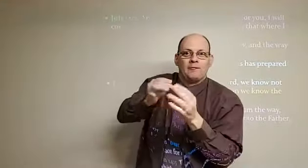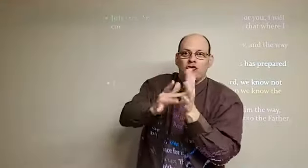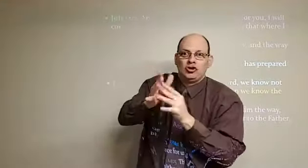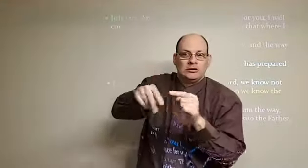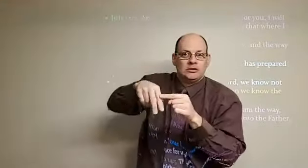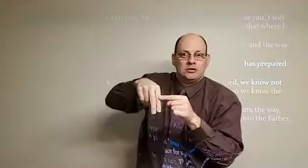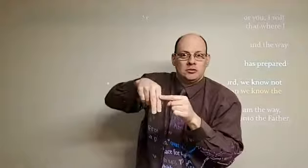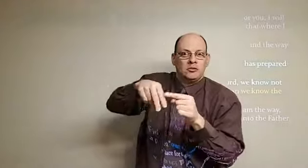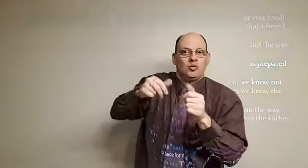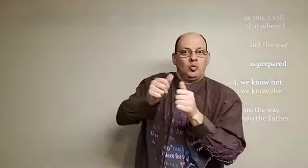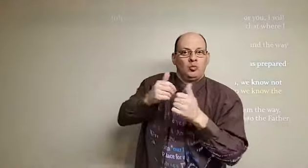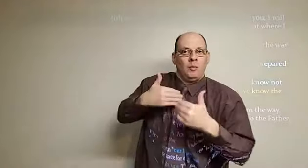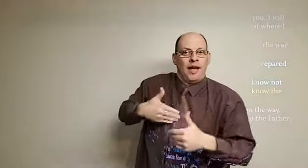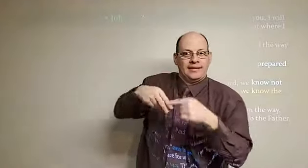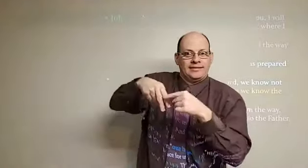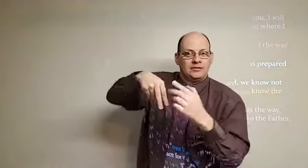you have to go through the name of Jesus